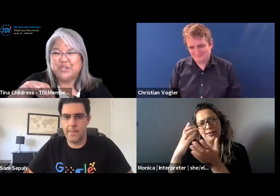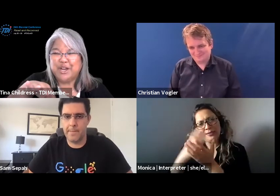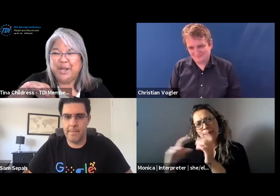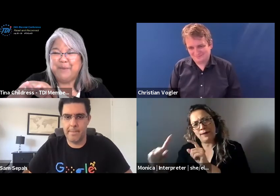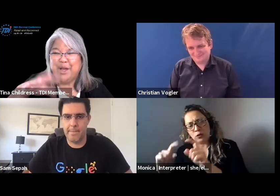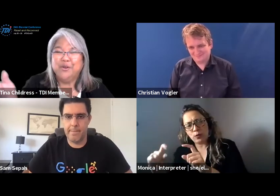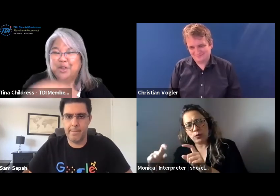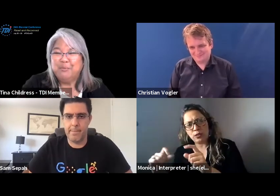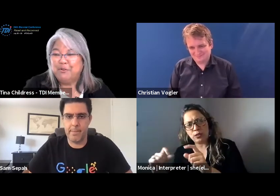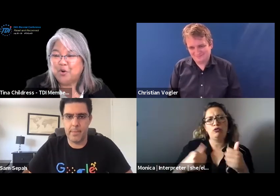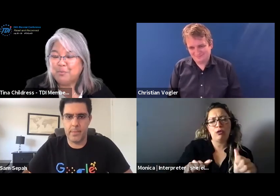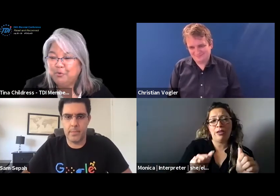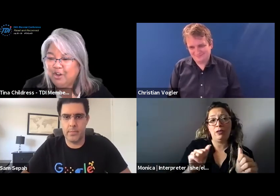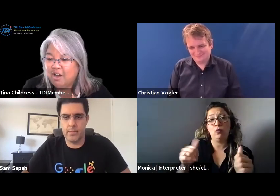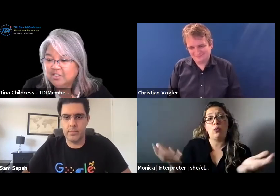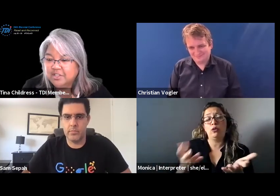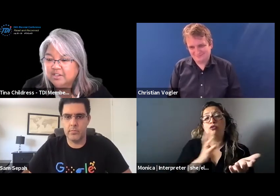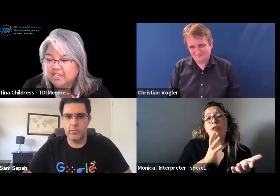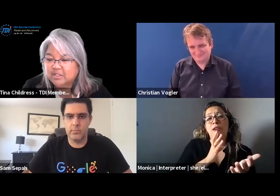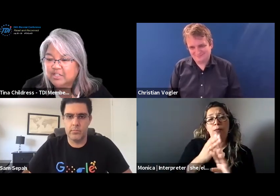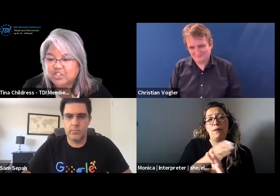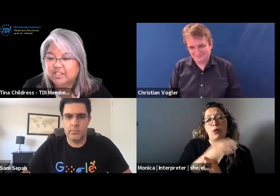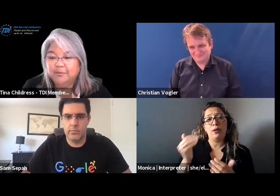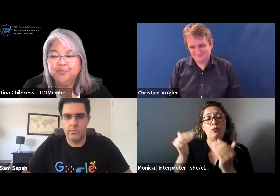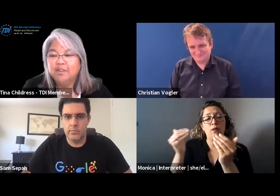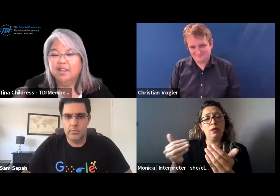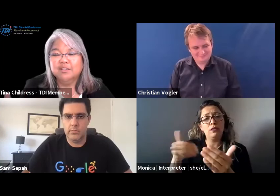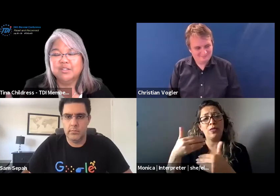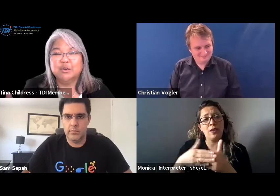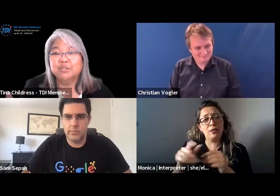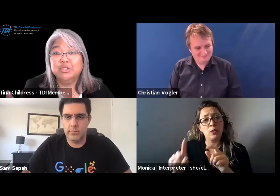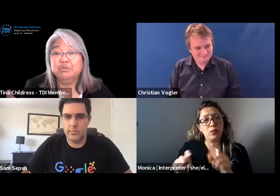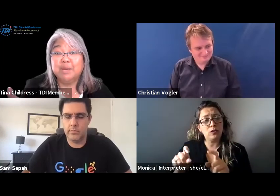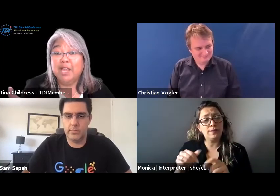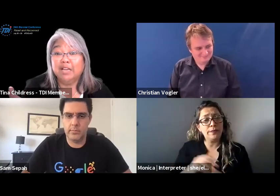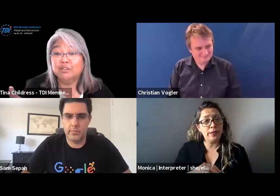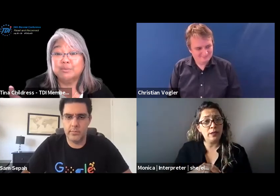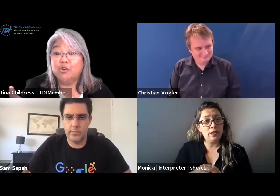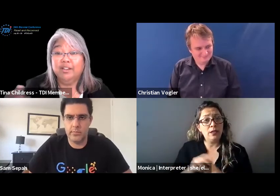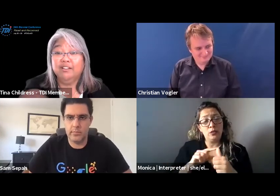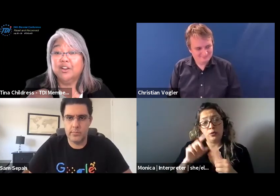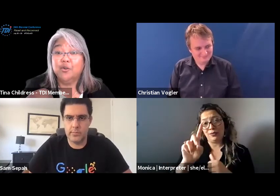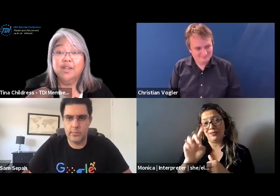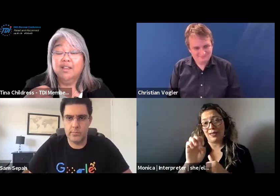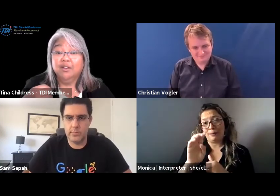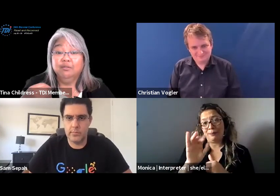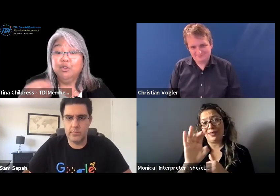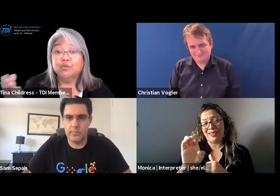we're talking about before moving on to the next question. And so to Debbie Hagner's point,